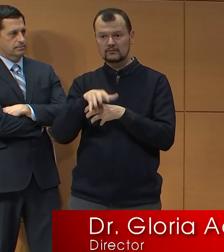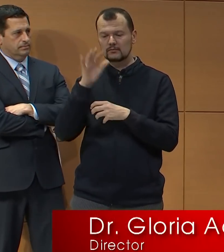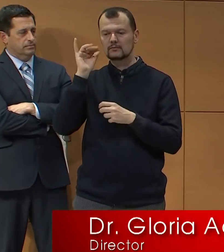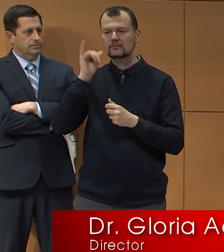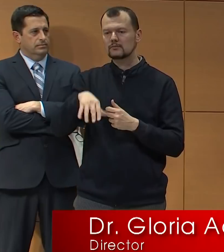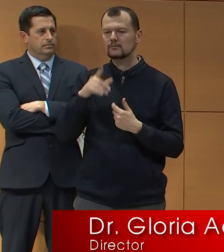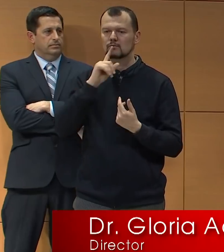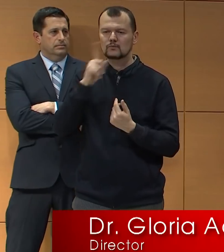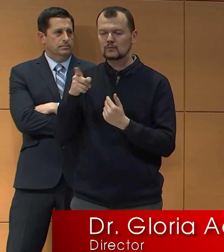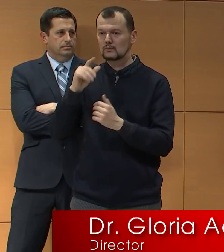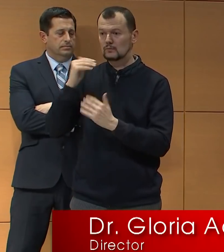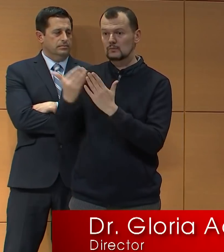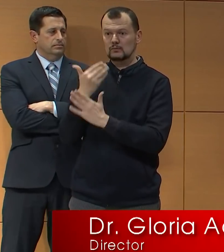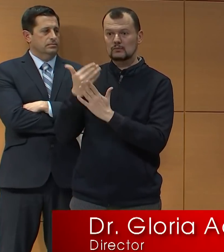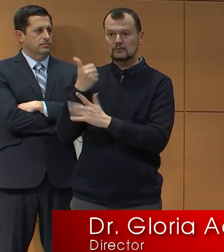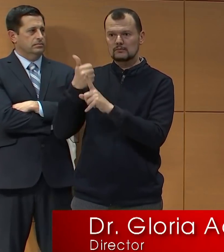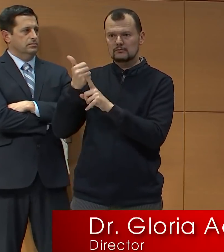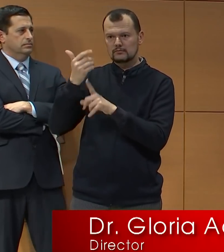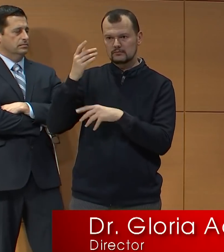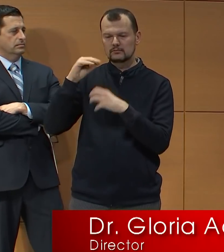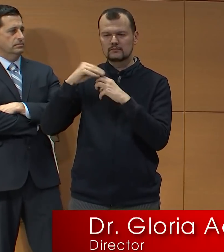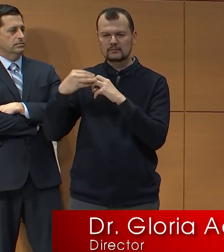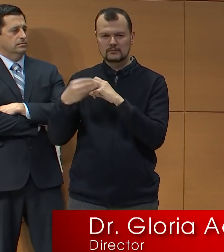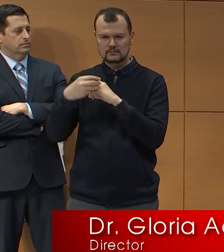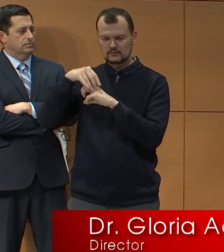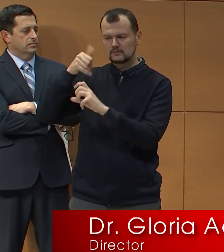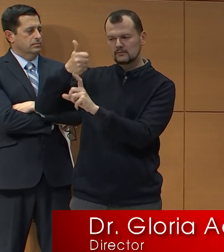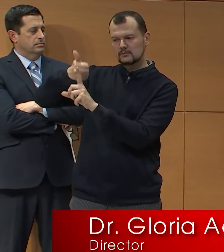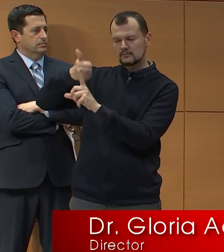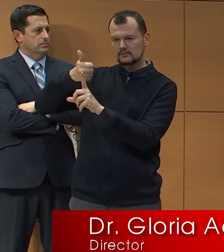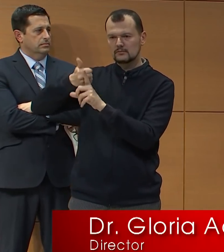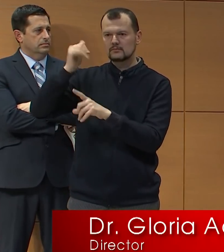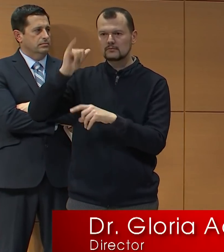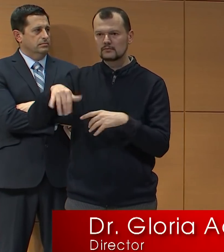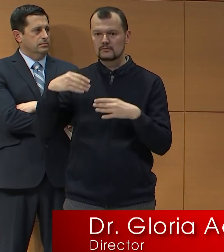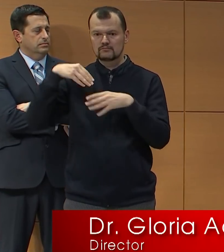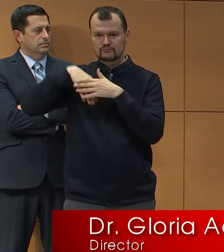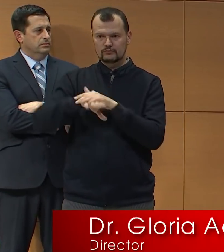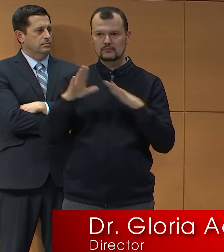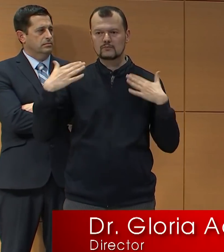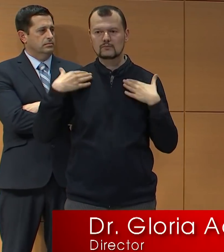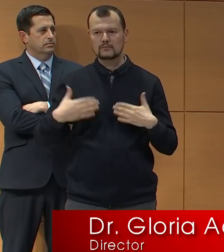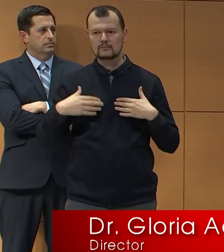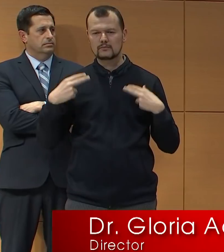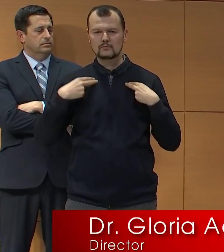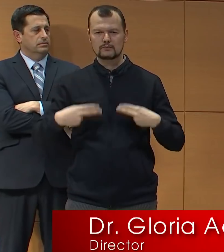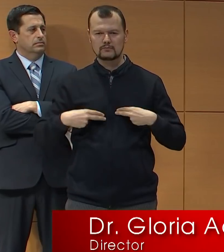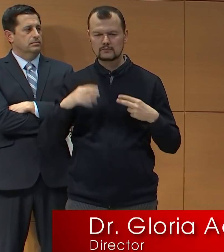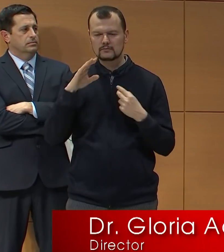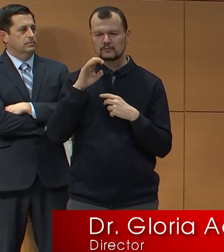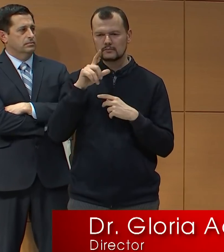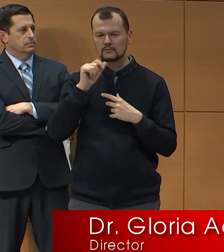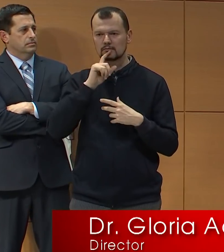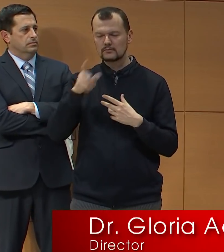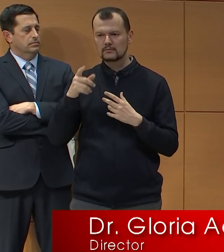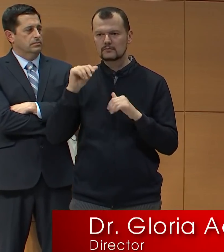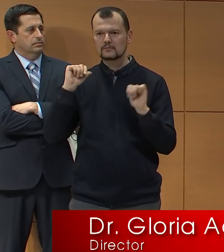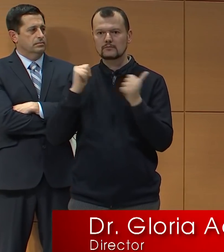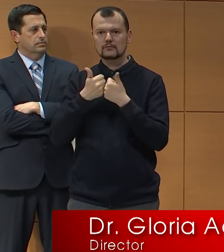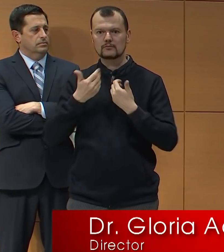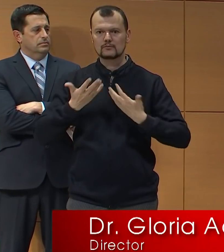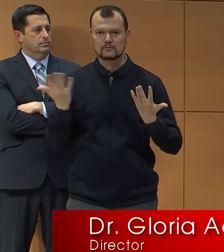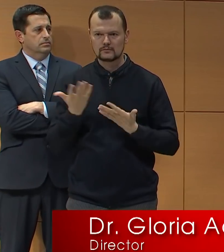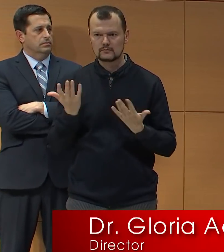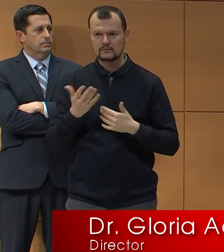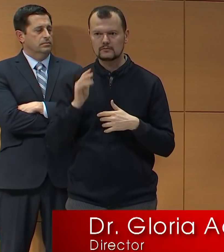that enter the human population, the challenge with these viruses is that we don't know.